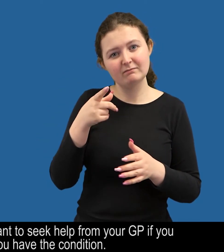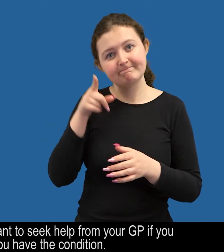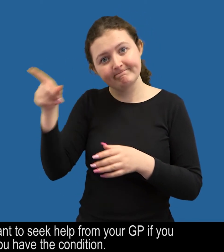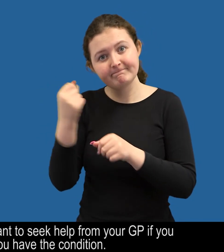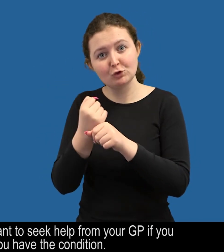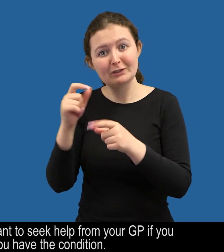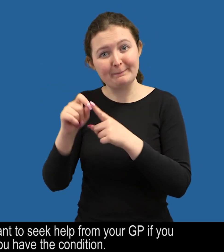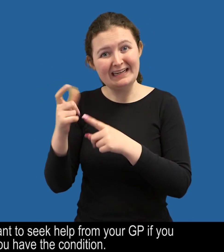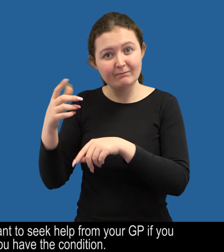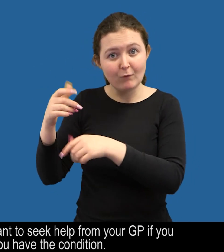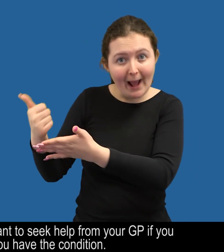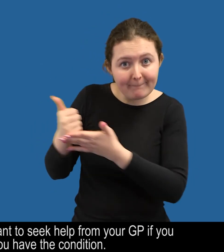you think you have the condition.